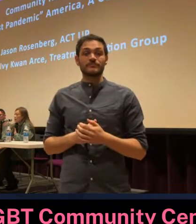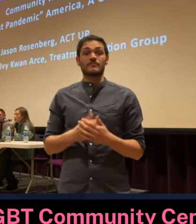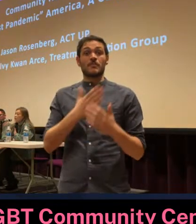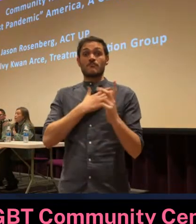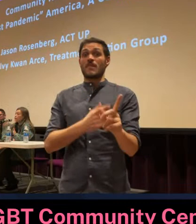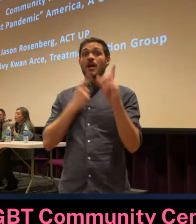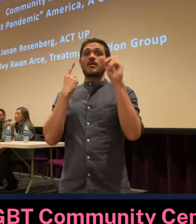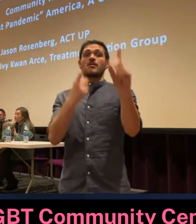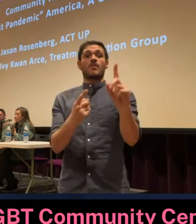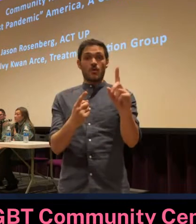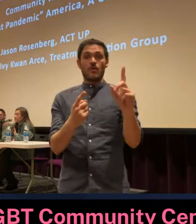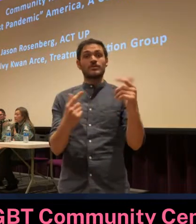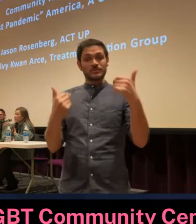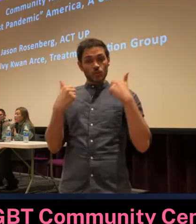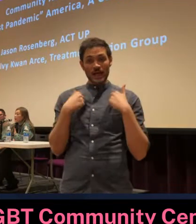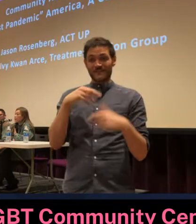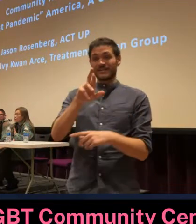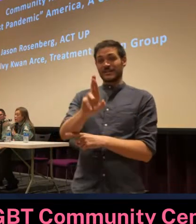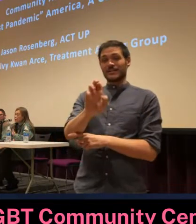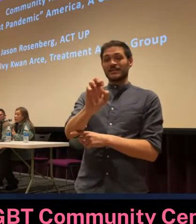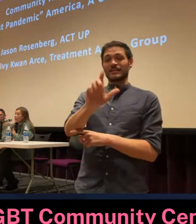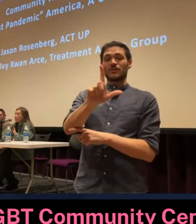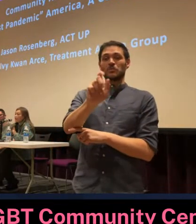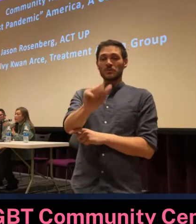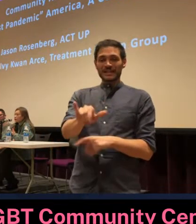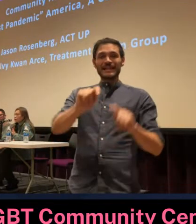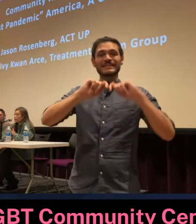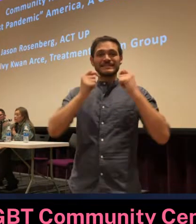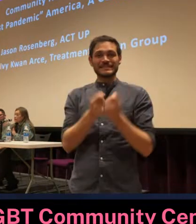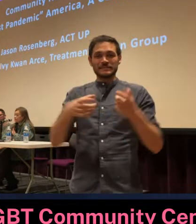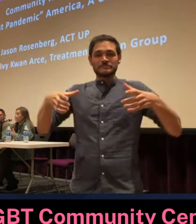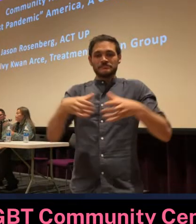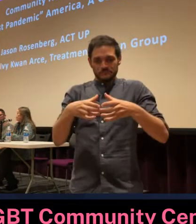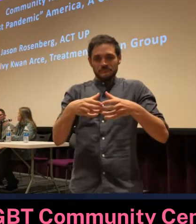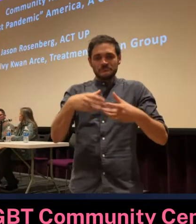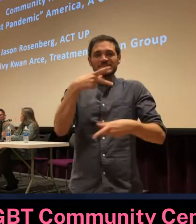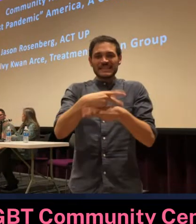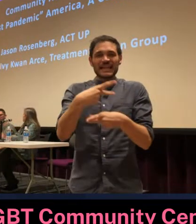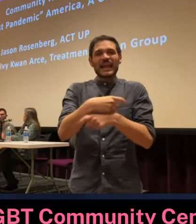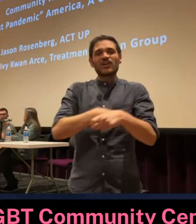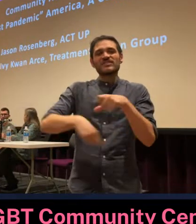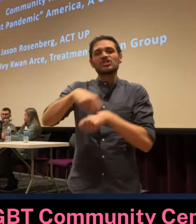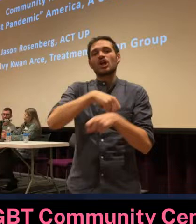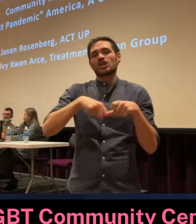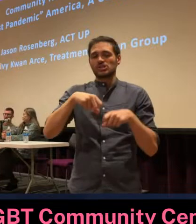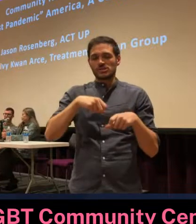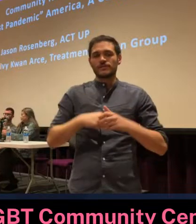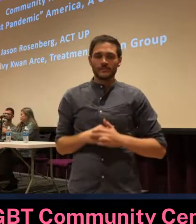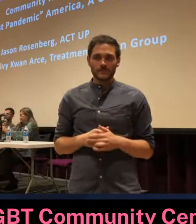to have this relay team to take care of each other.